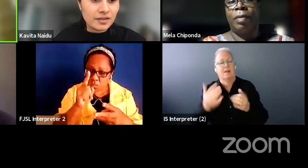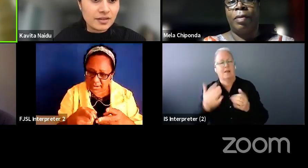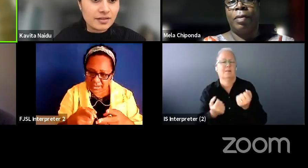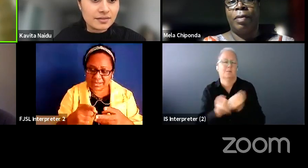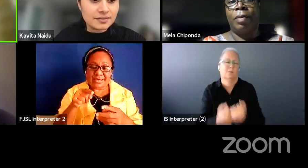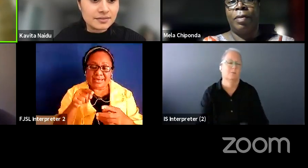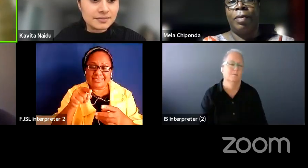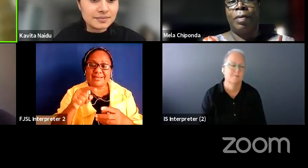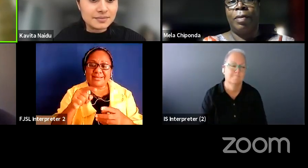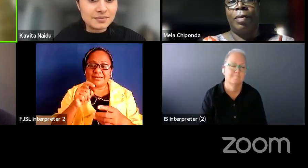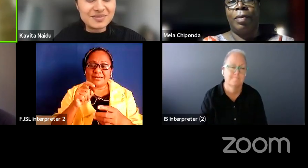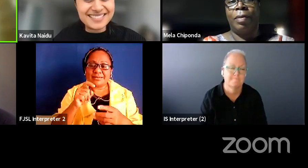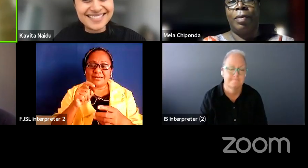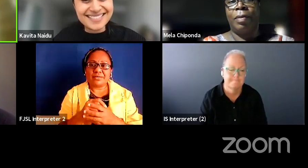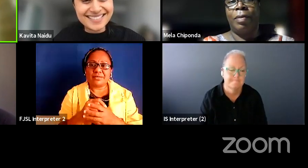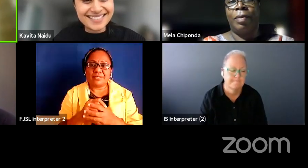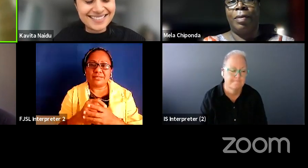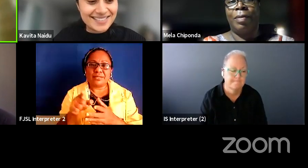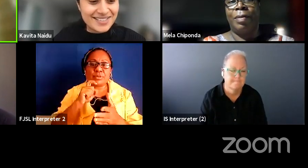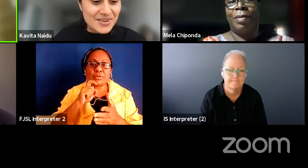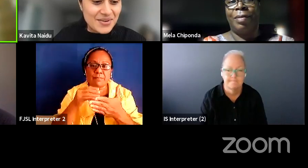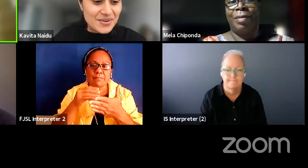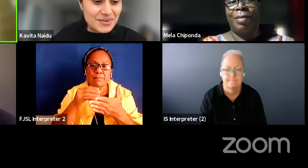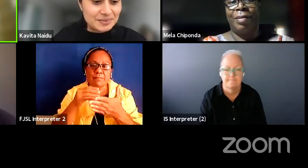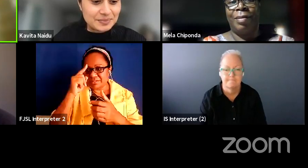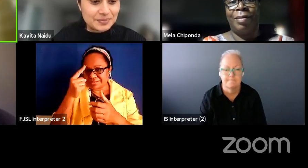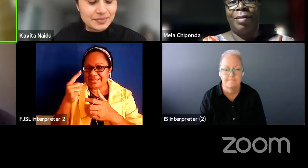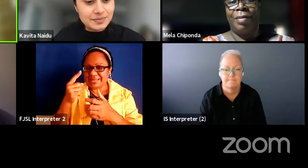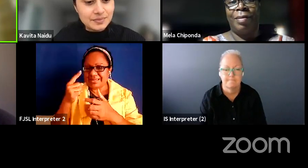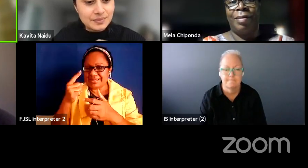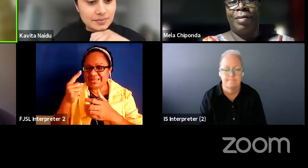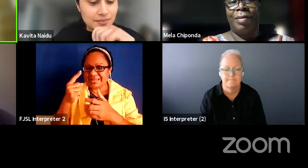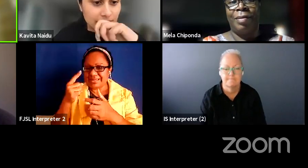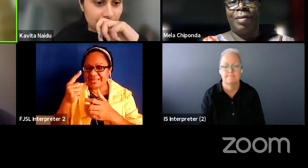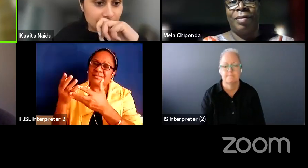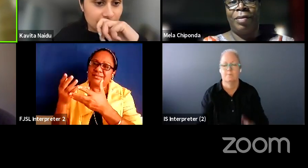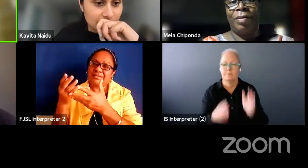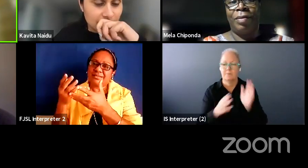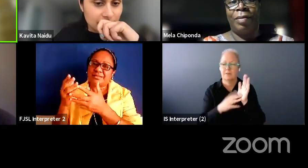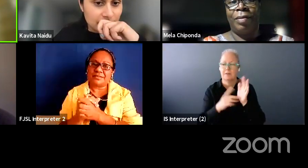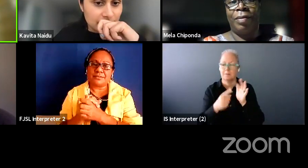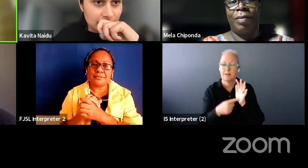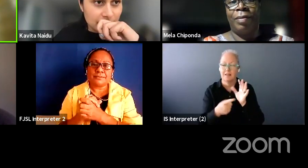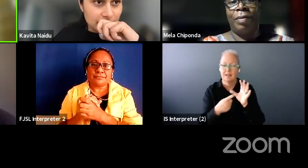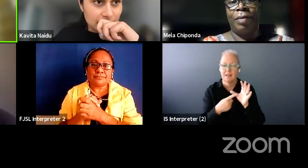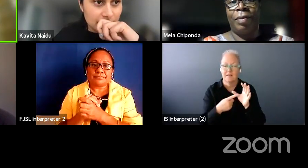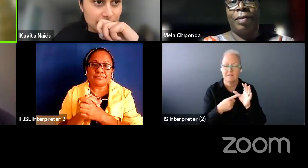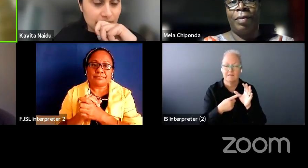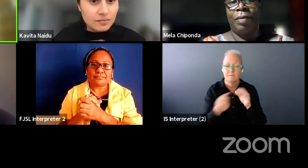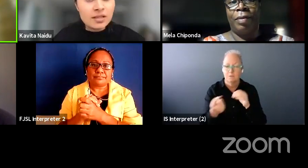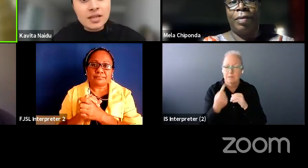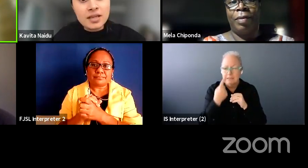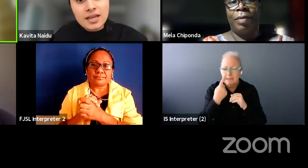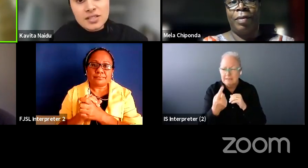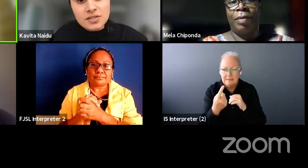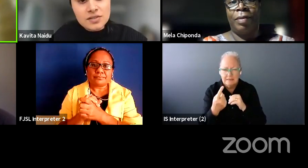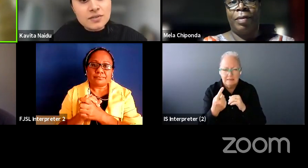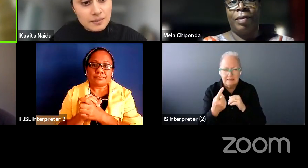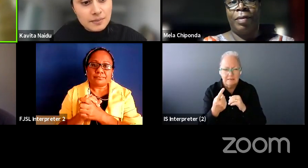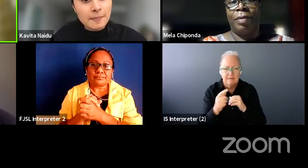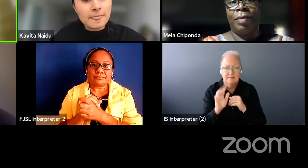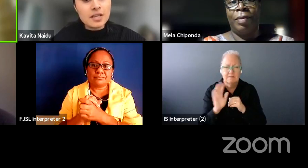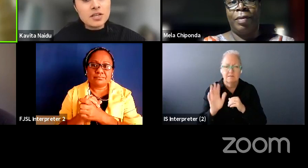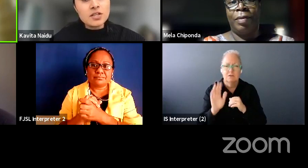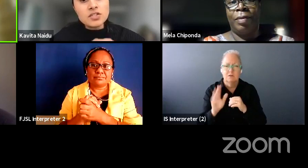Now, there are any first steps that you have seen happen in the Asia and the Pacific regions towards